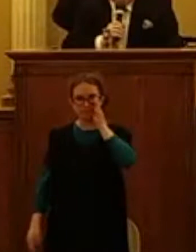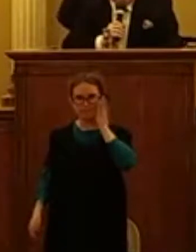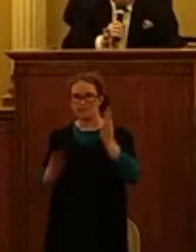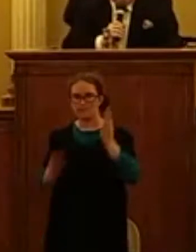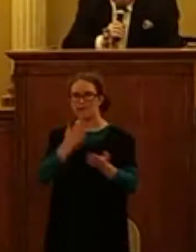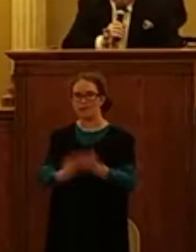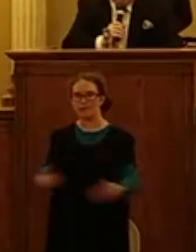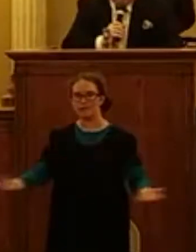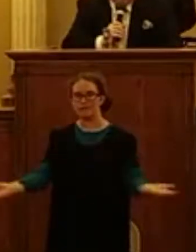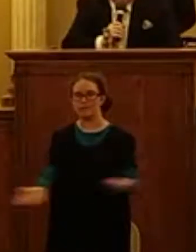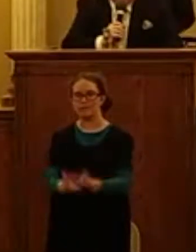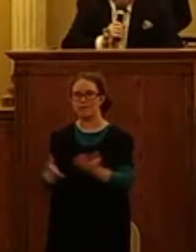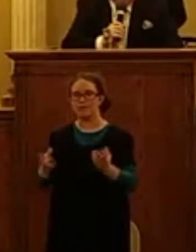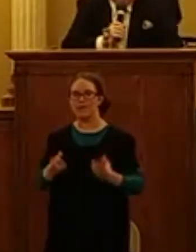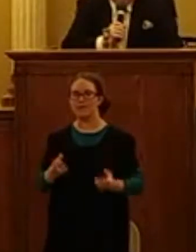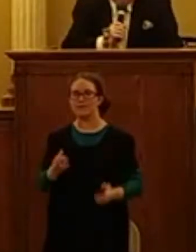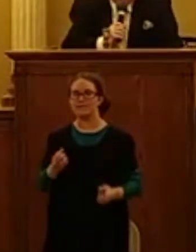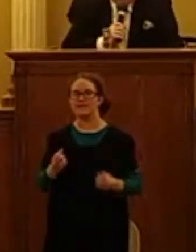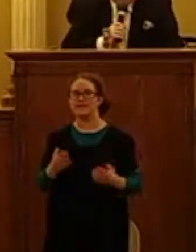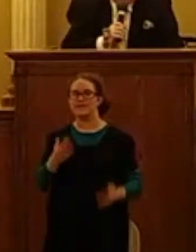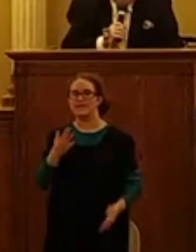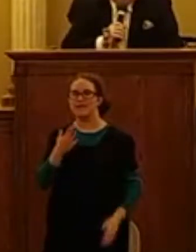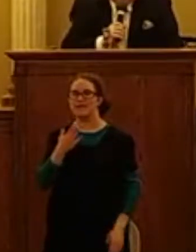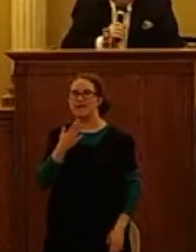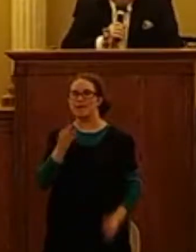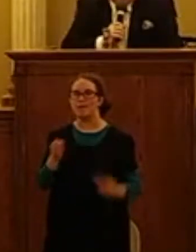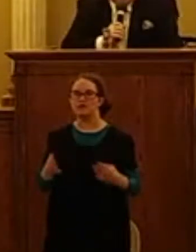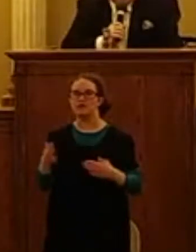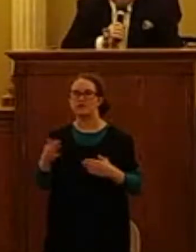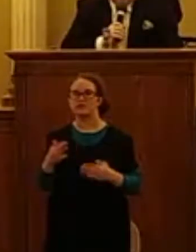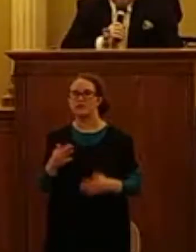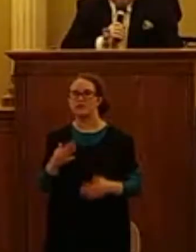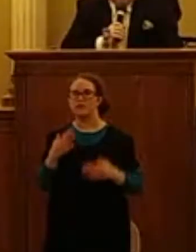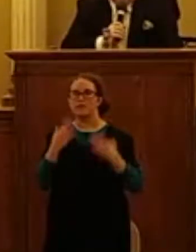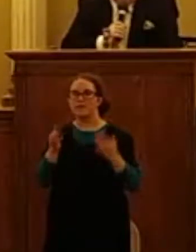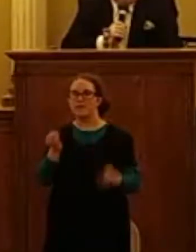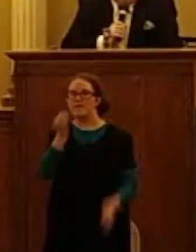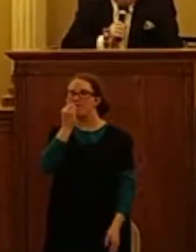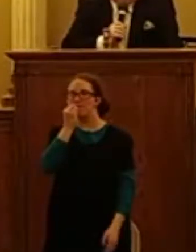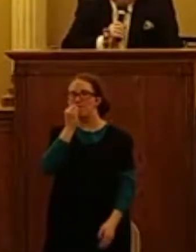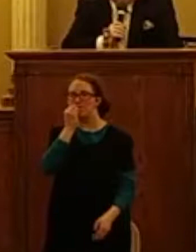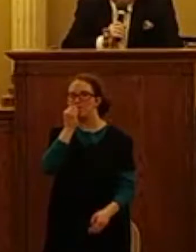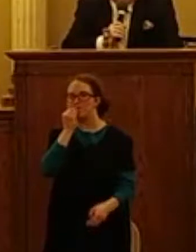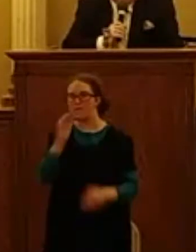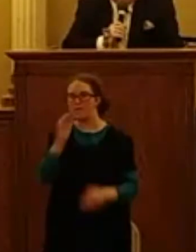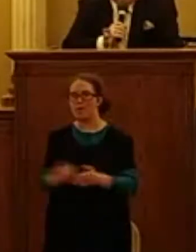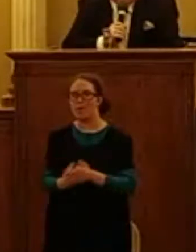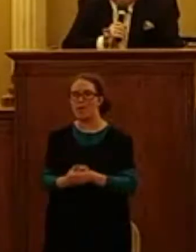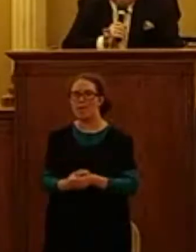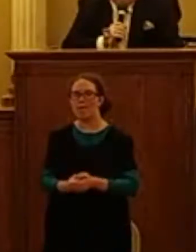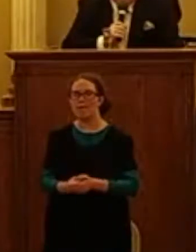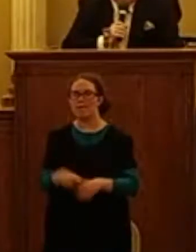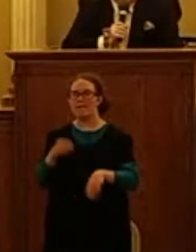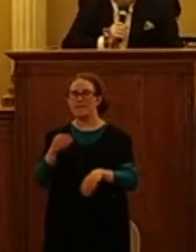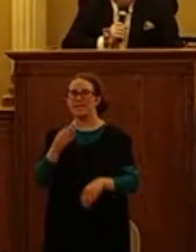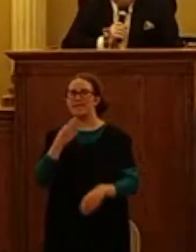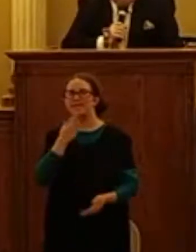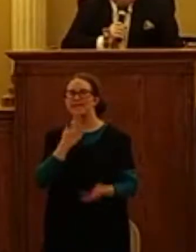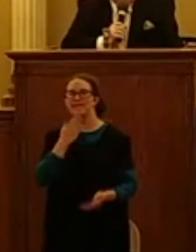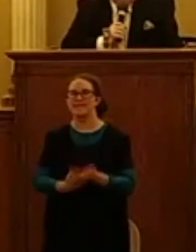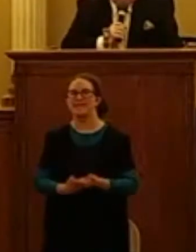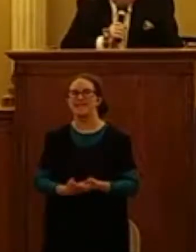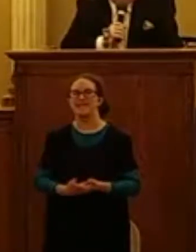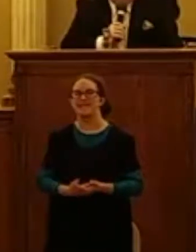Hallelujah. So good to be here, and we want to say how much we appreciate the food basket and all of the meals and the